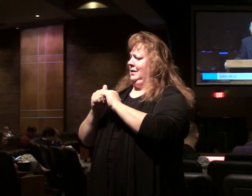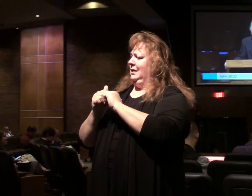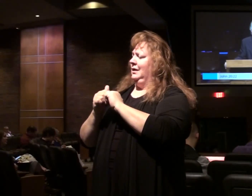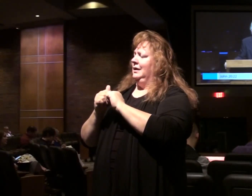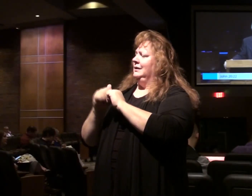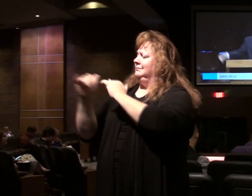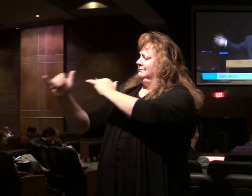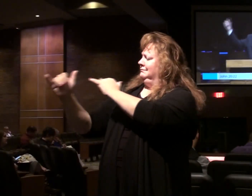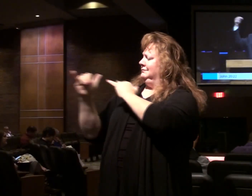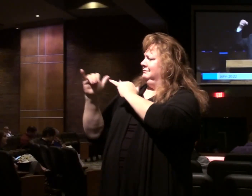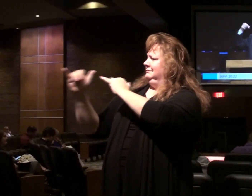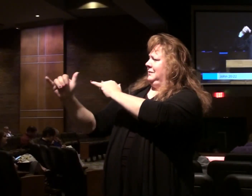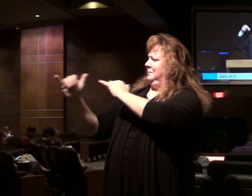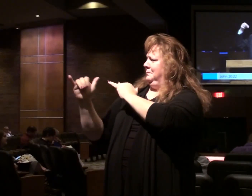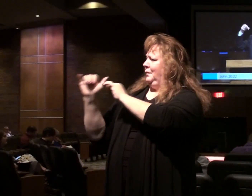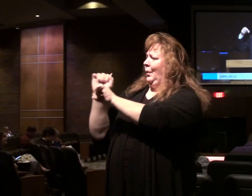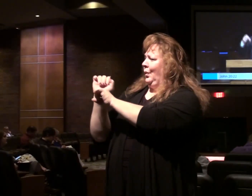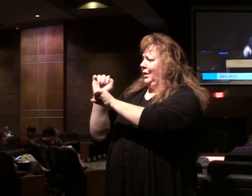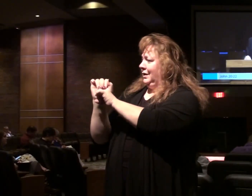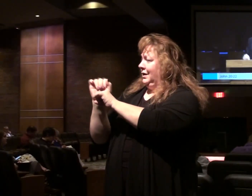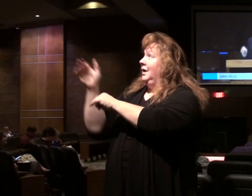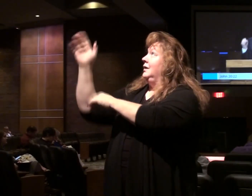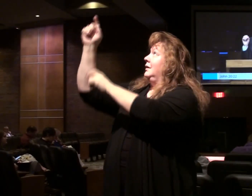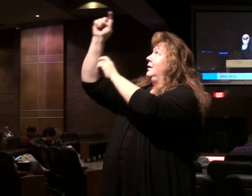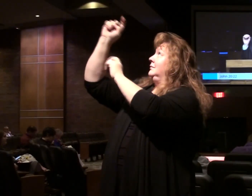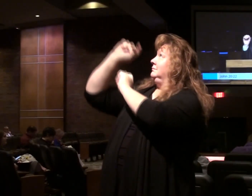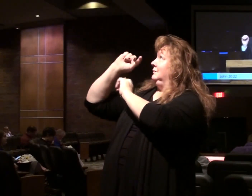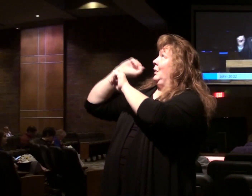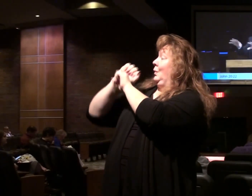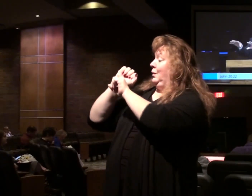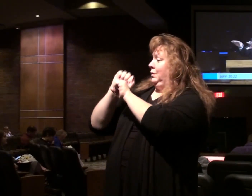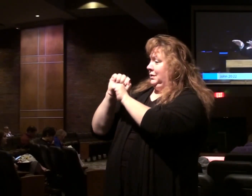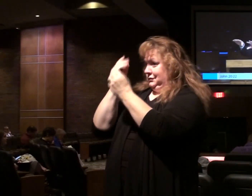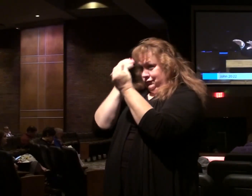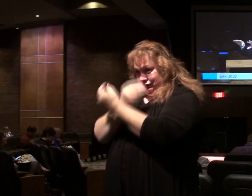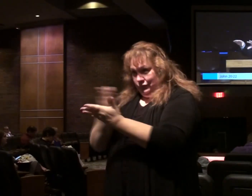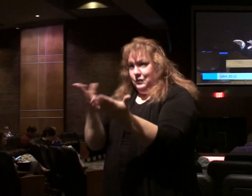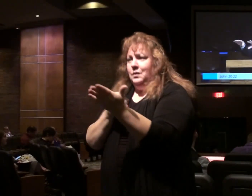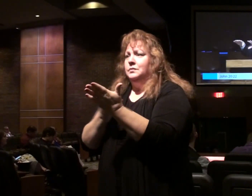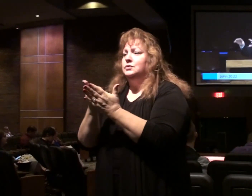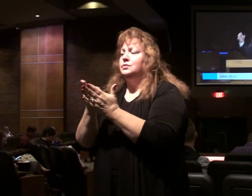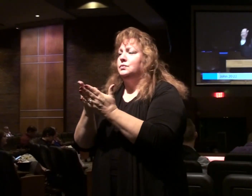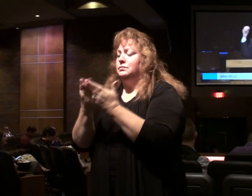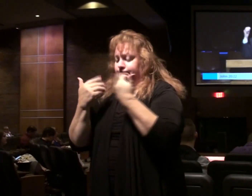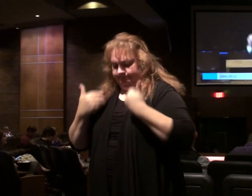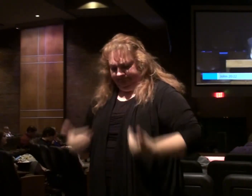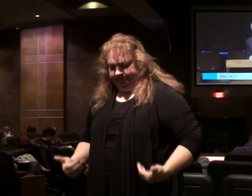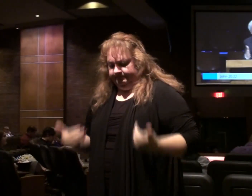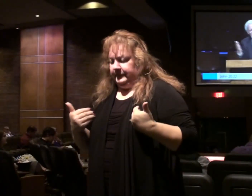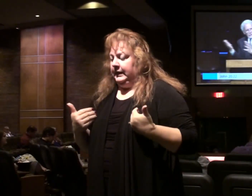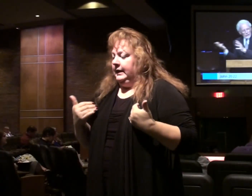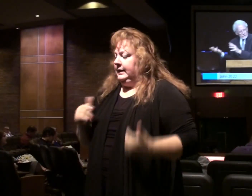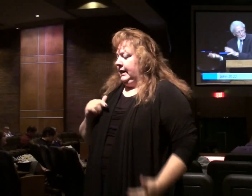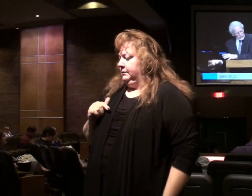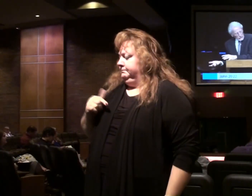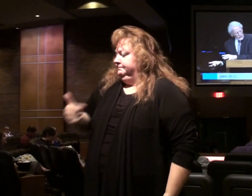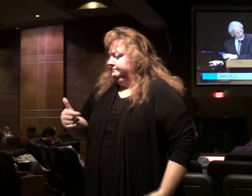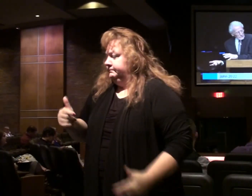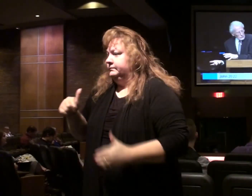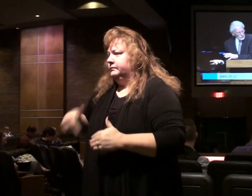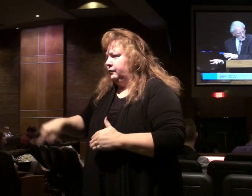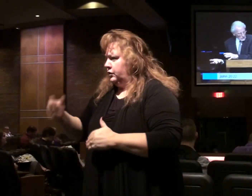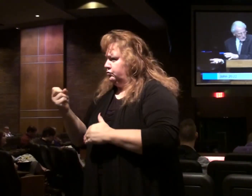he had. The ministry that God gave him when he came to earth to announce the truth concerning himself now is passed on to